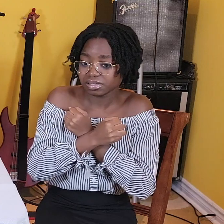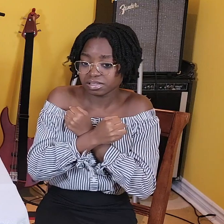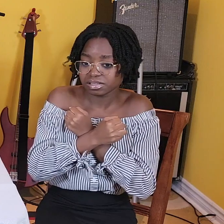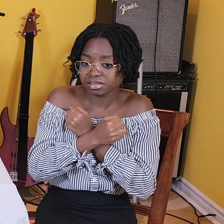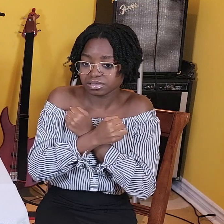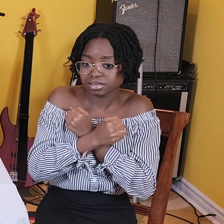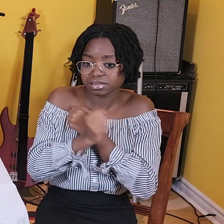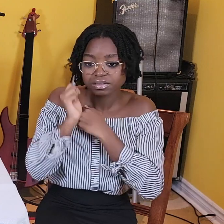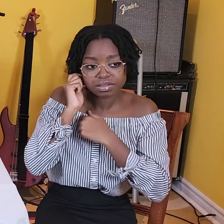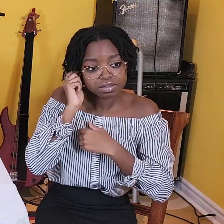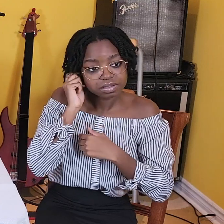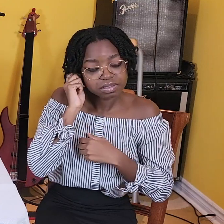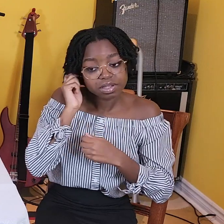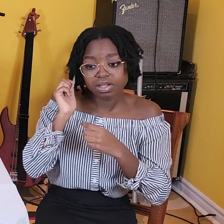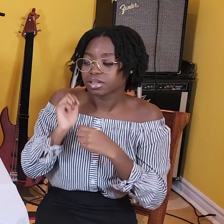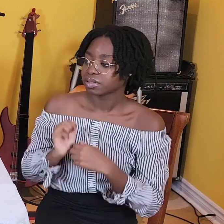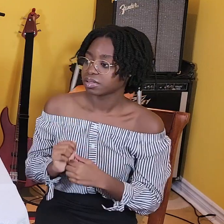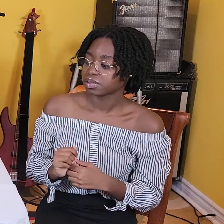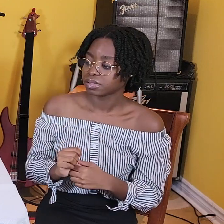those